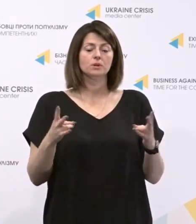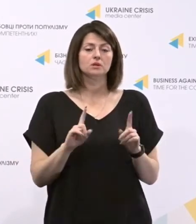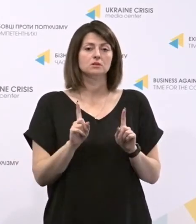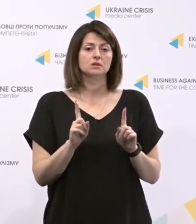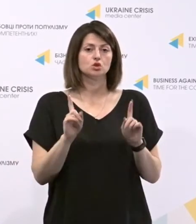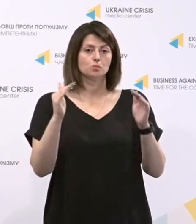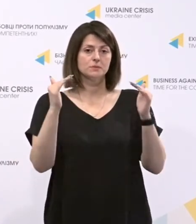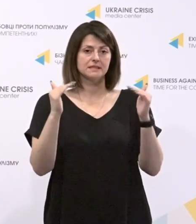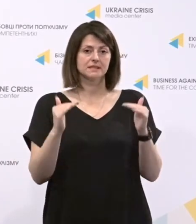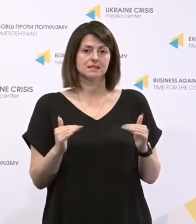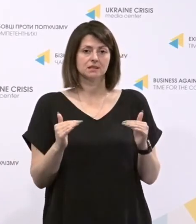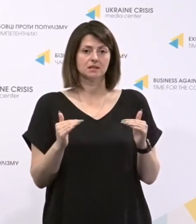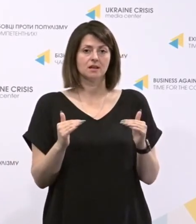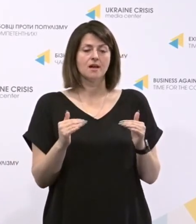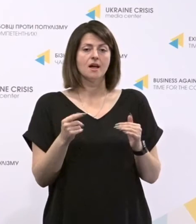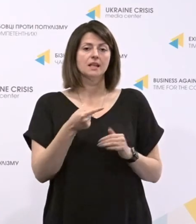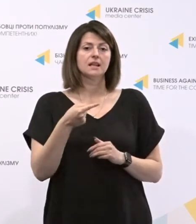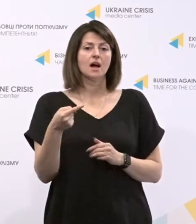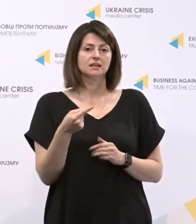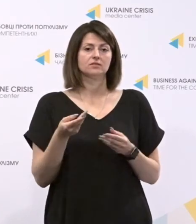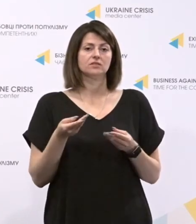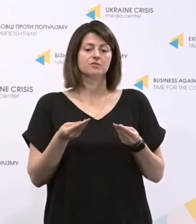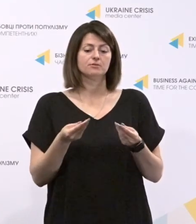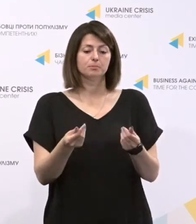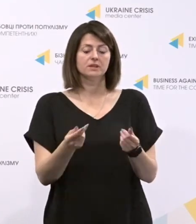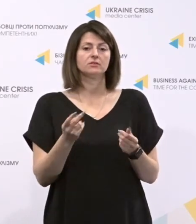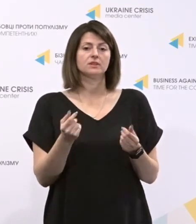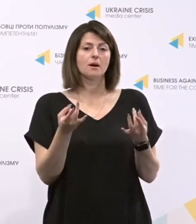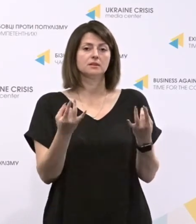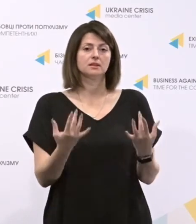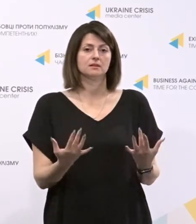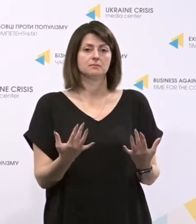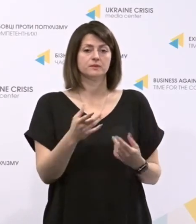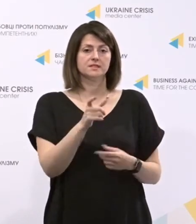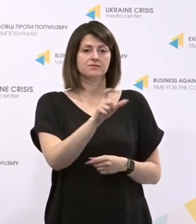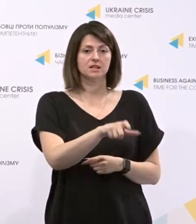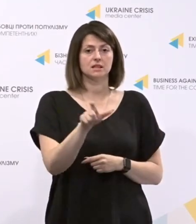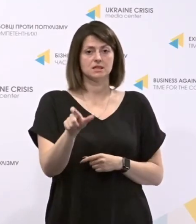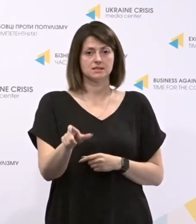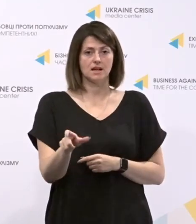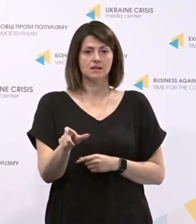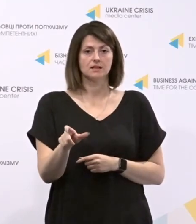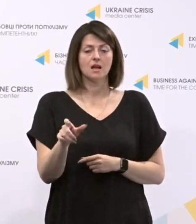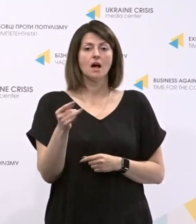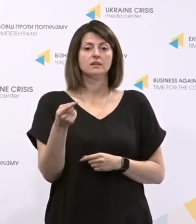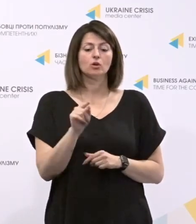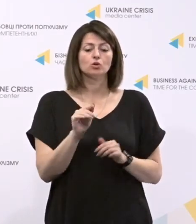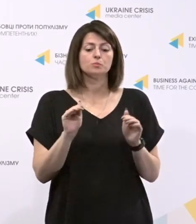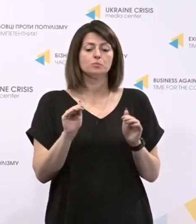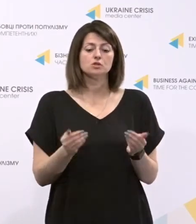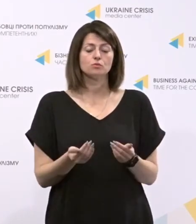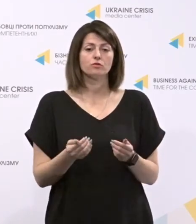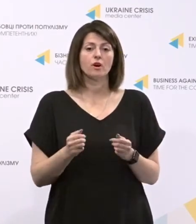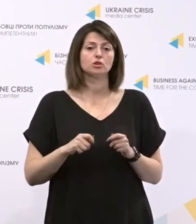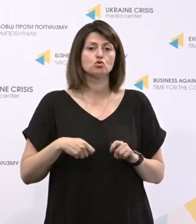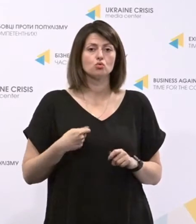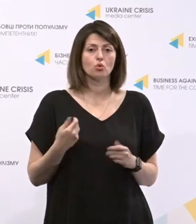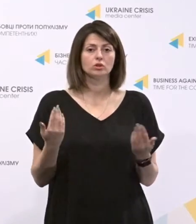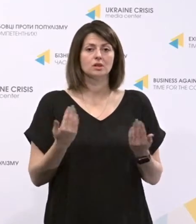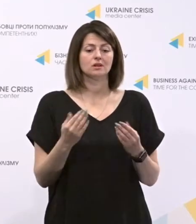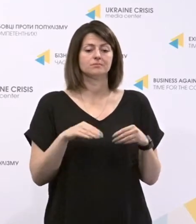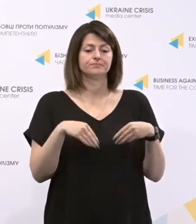civilian homes and property, and prevent further displacement of the population.